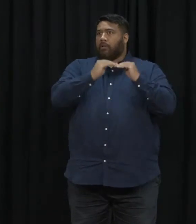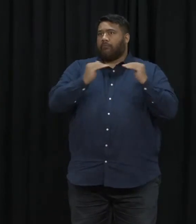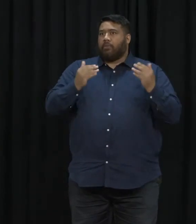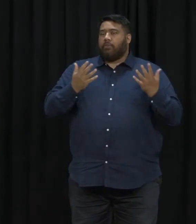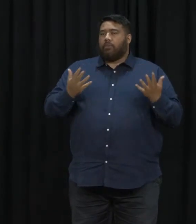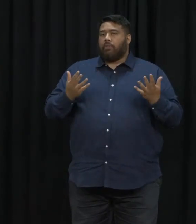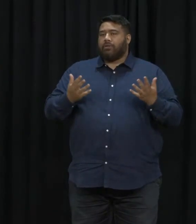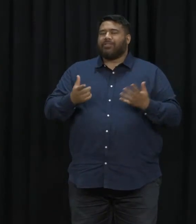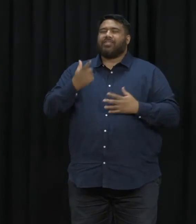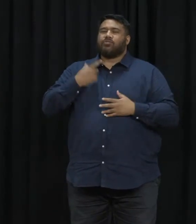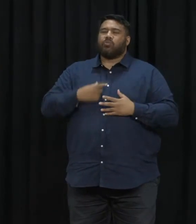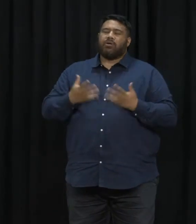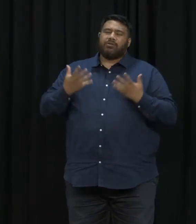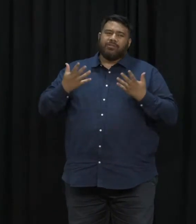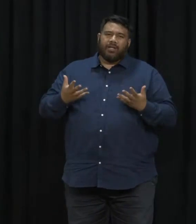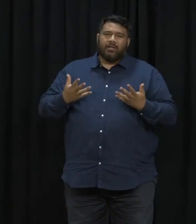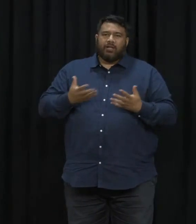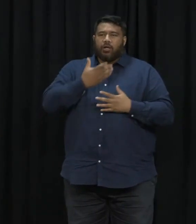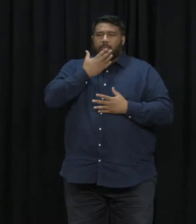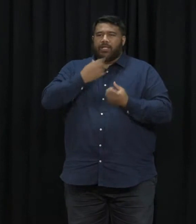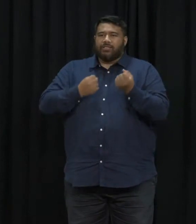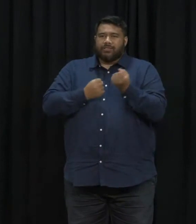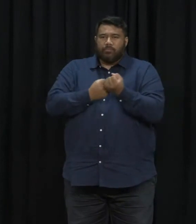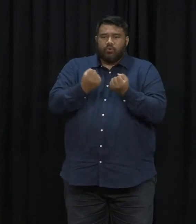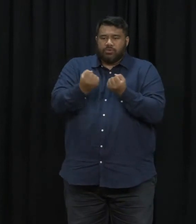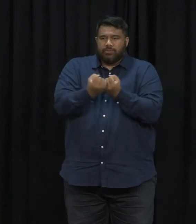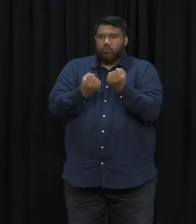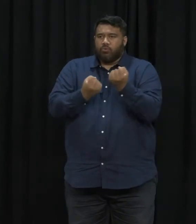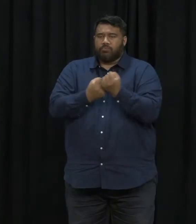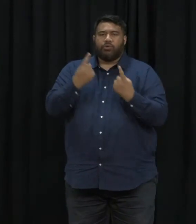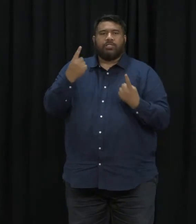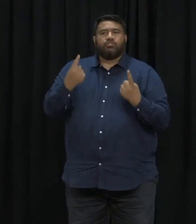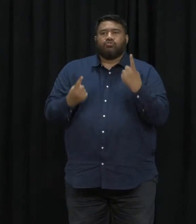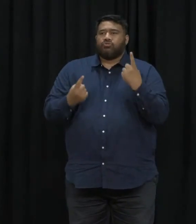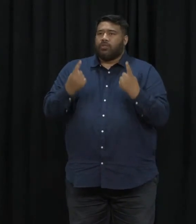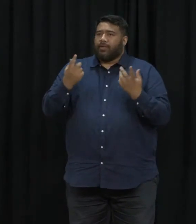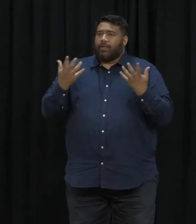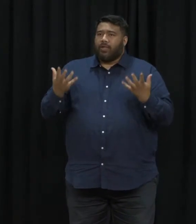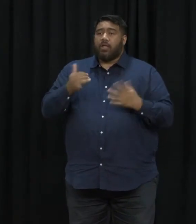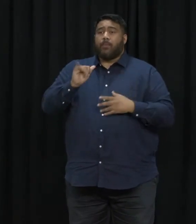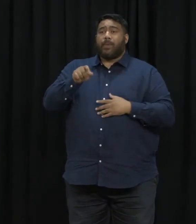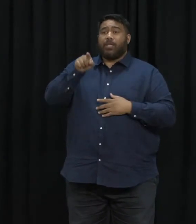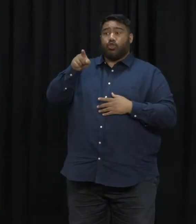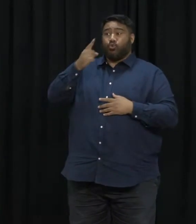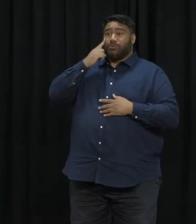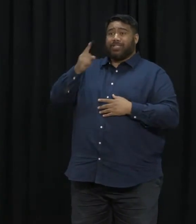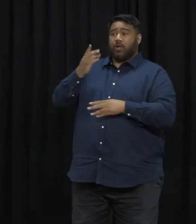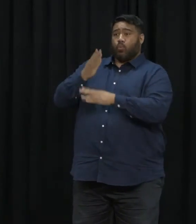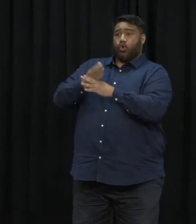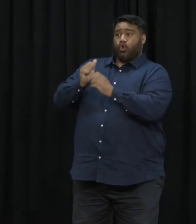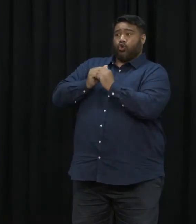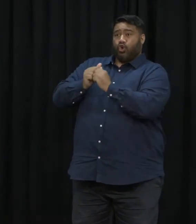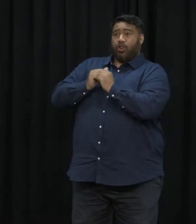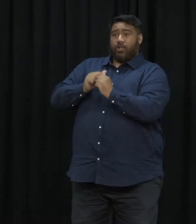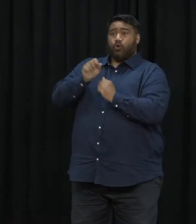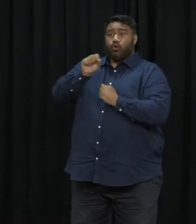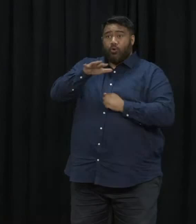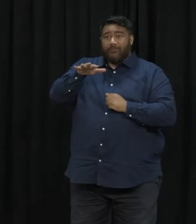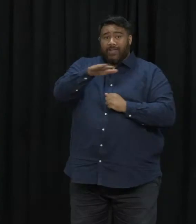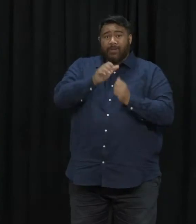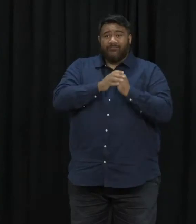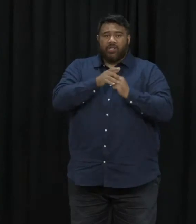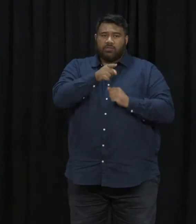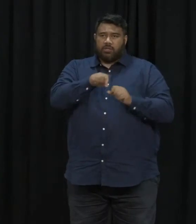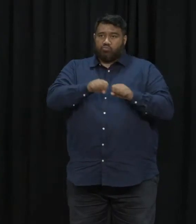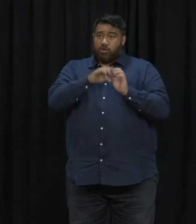back and support one another. And if that means calling a family member or work colleague out for not following the rules,